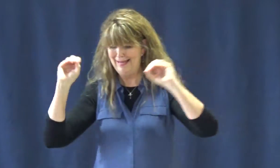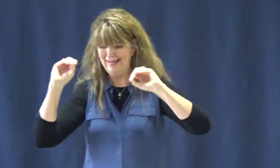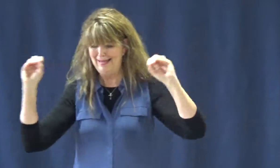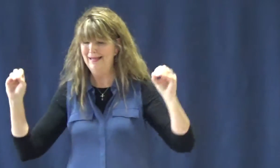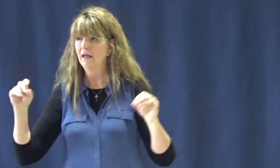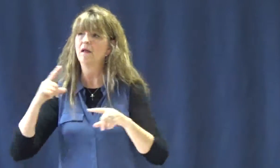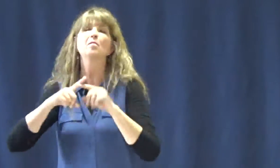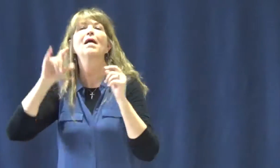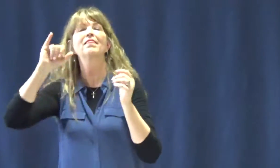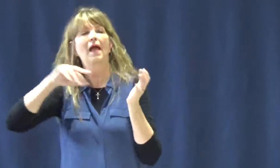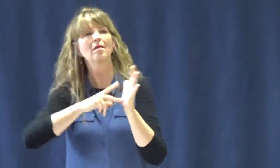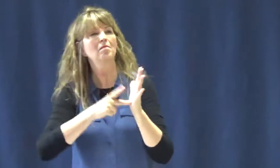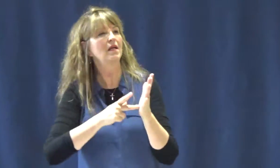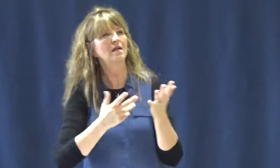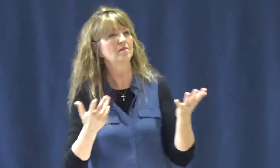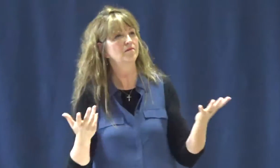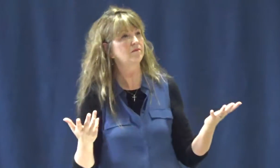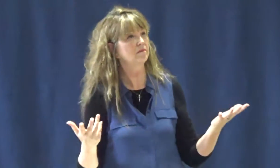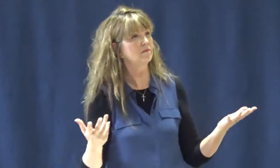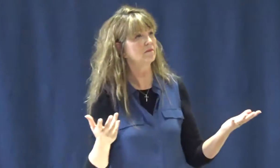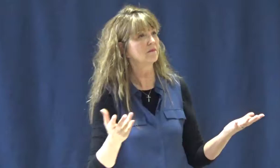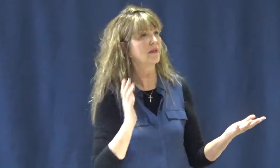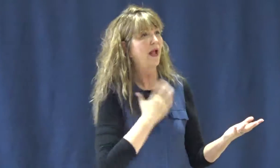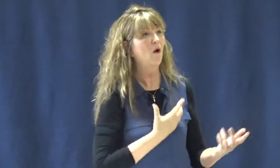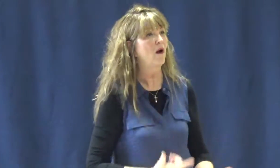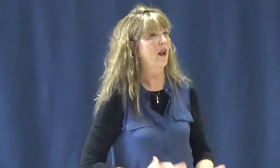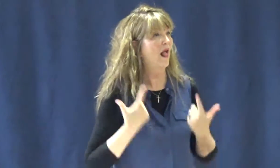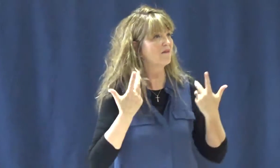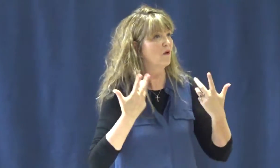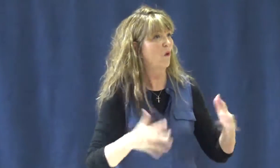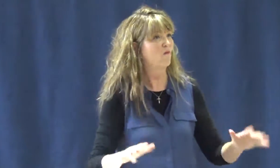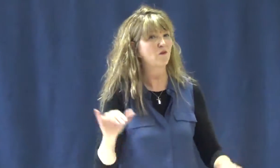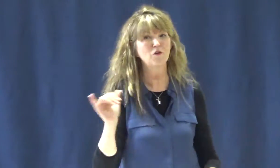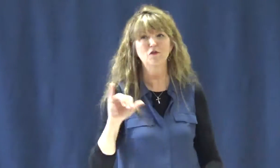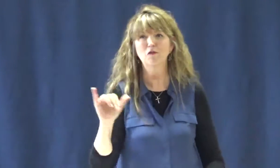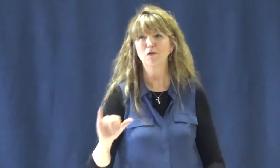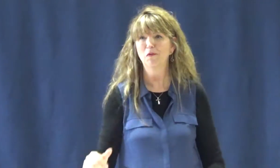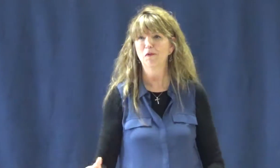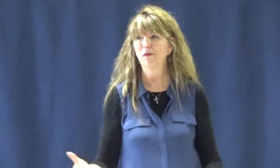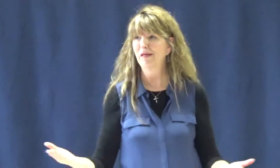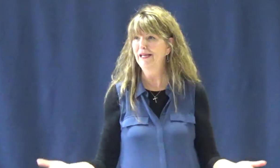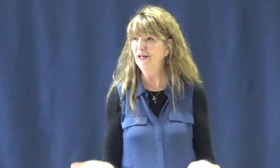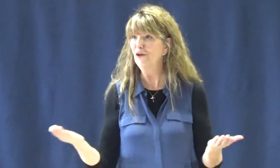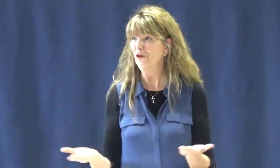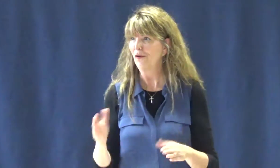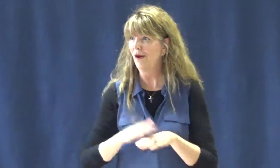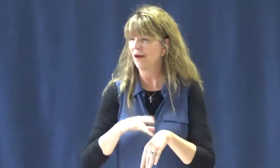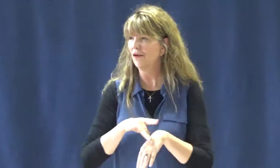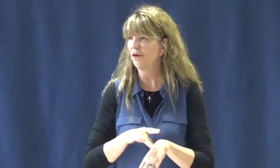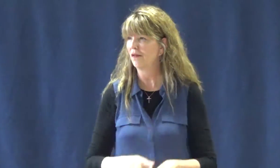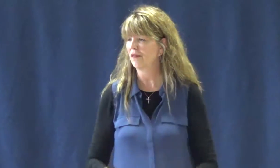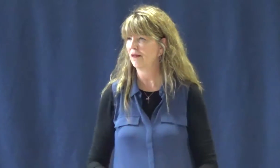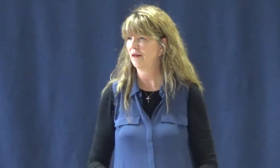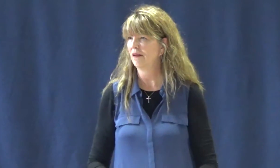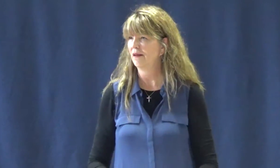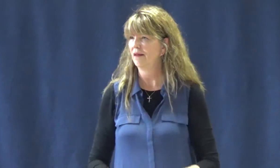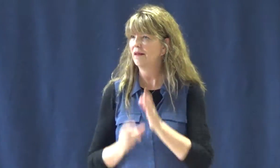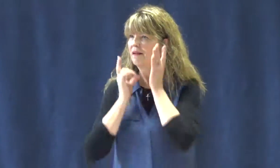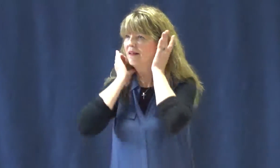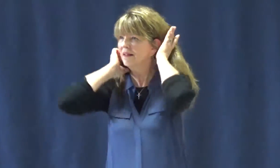disease, death. But that meant our life would be over as well here on earth.